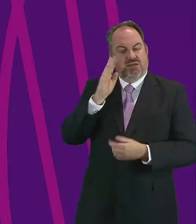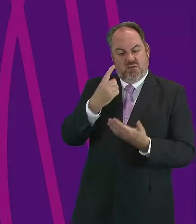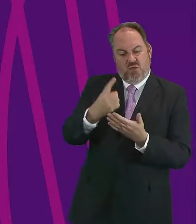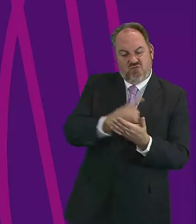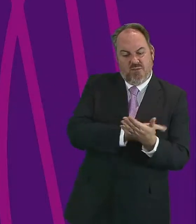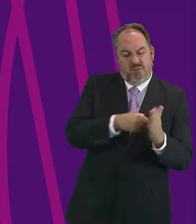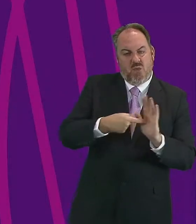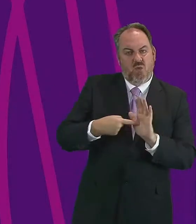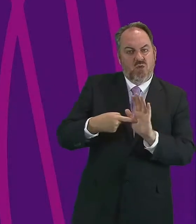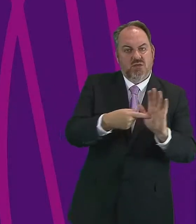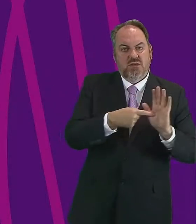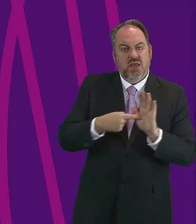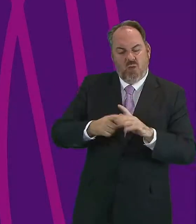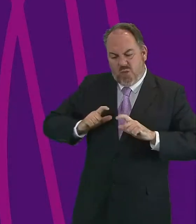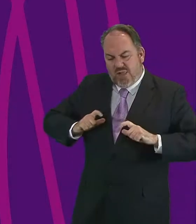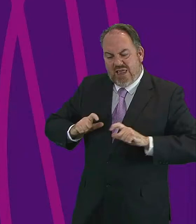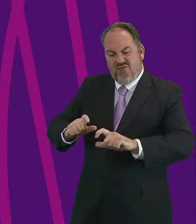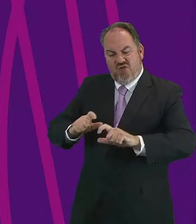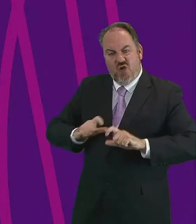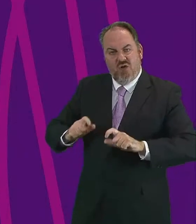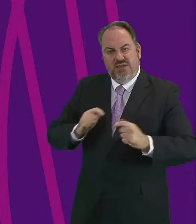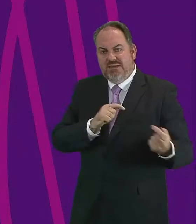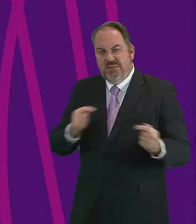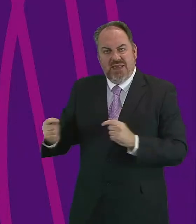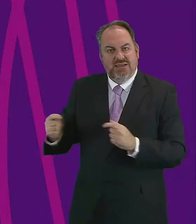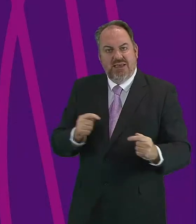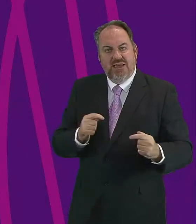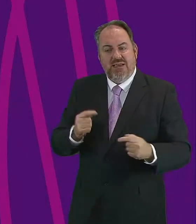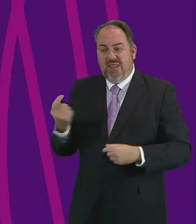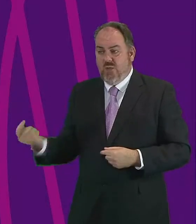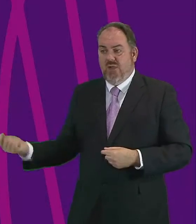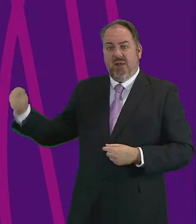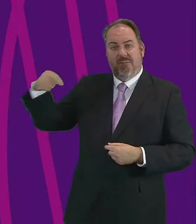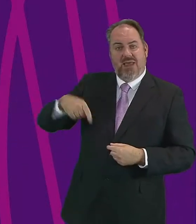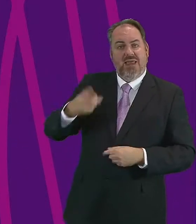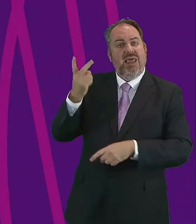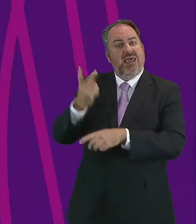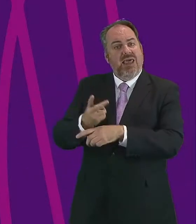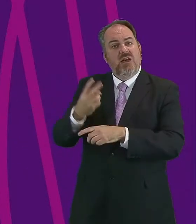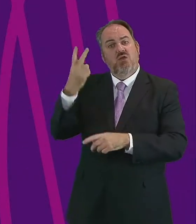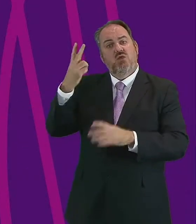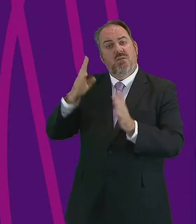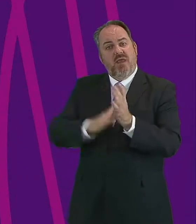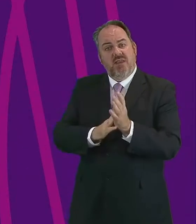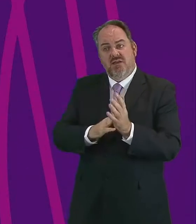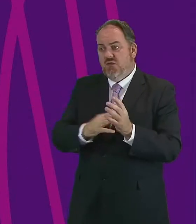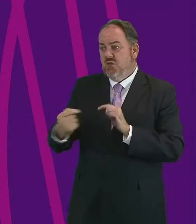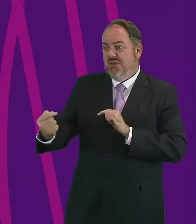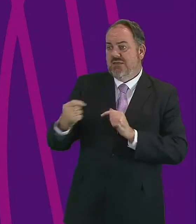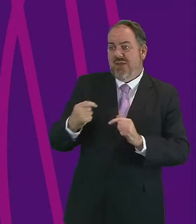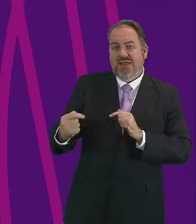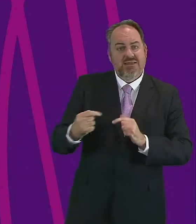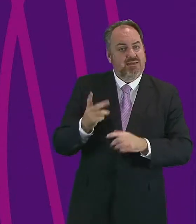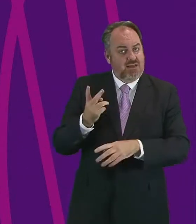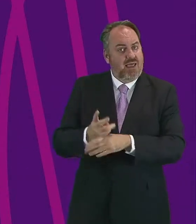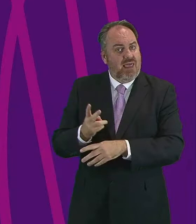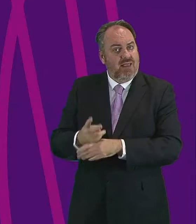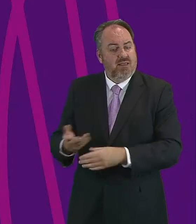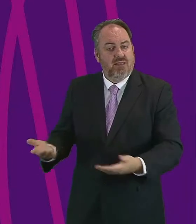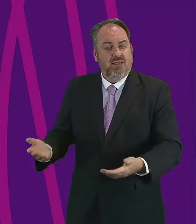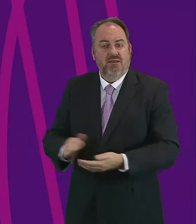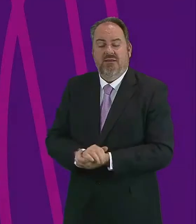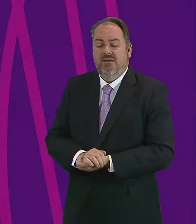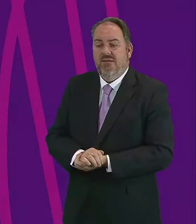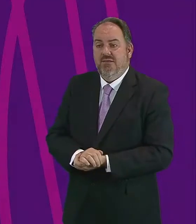and the process will continue, and then we will be back here within 2 months continuing to do it. Maurice Curry, to be followed by Richard